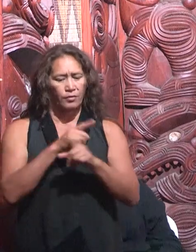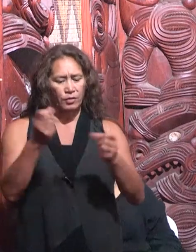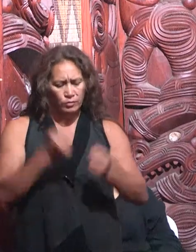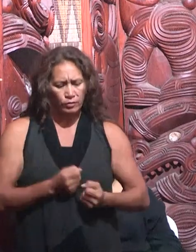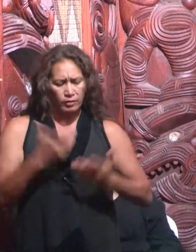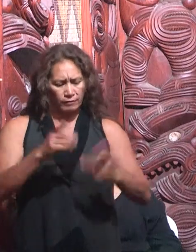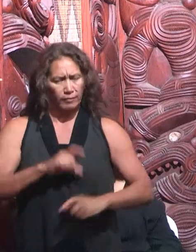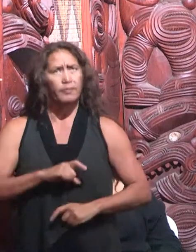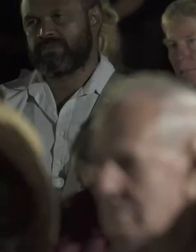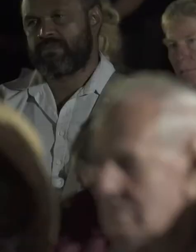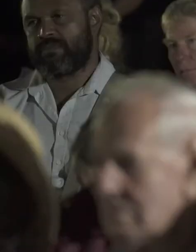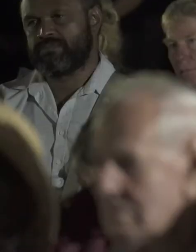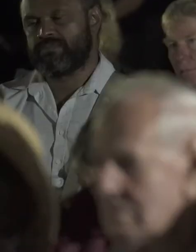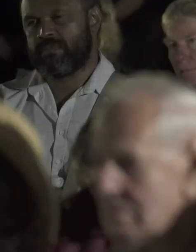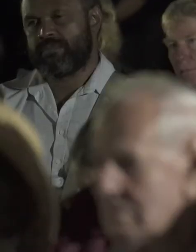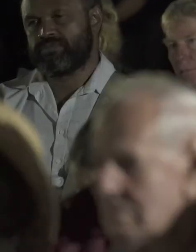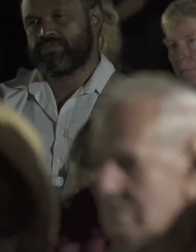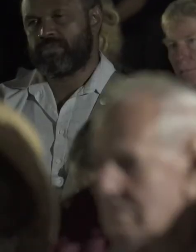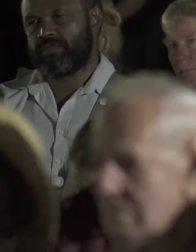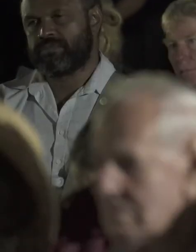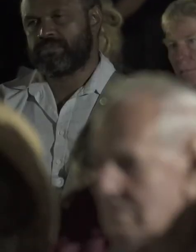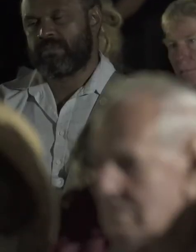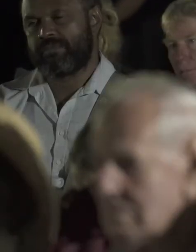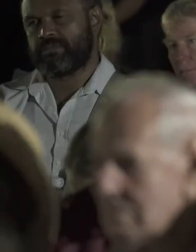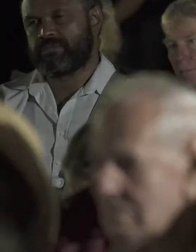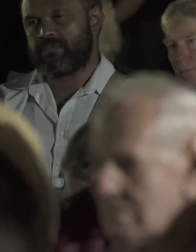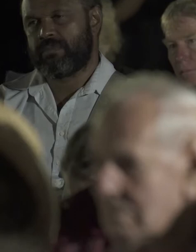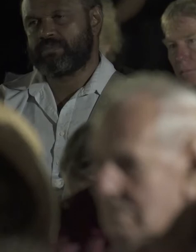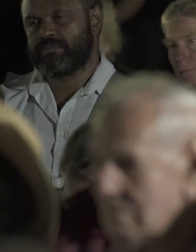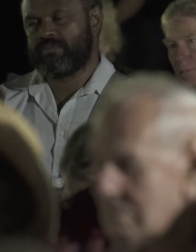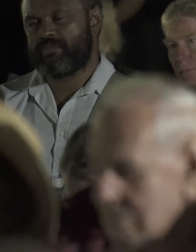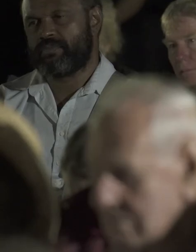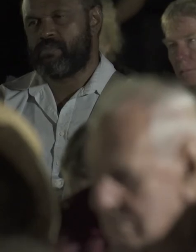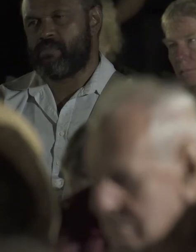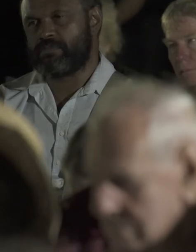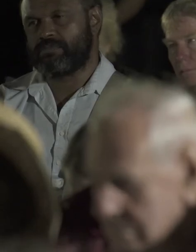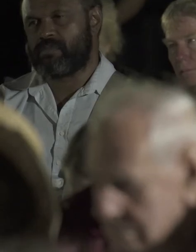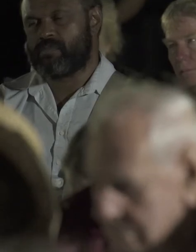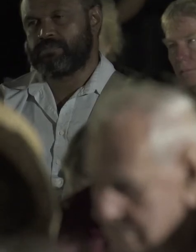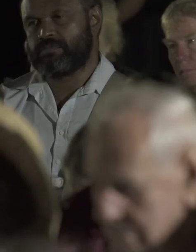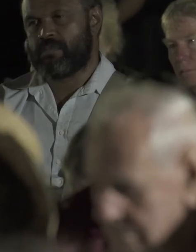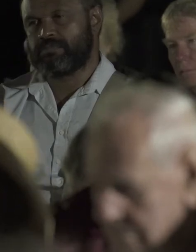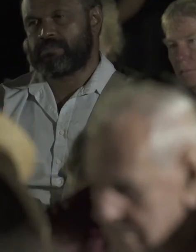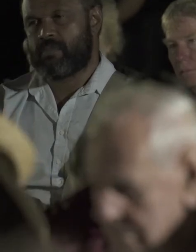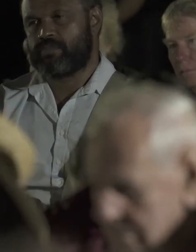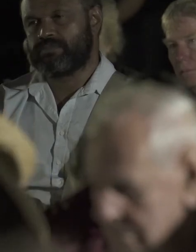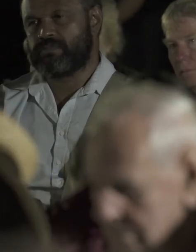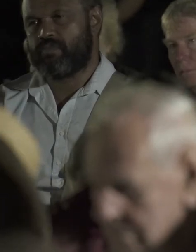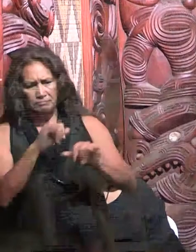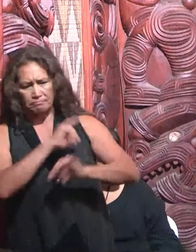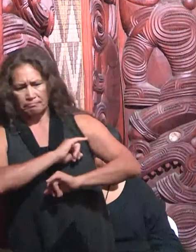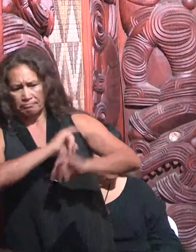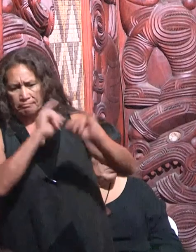preserved this country in times of danger and indifference. For all who firmly resisted wrong